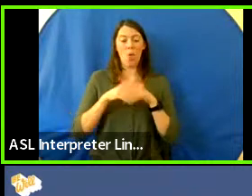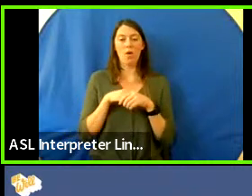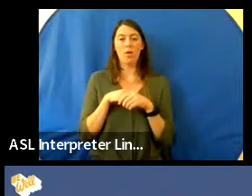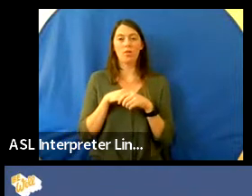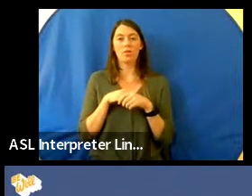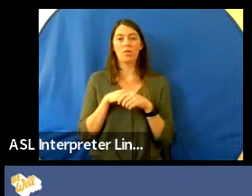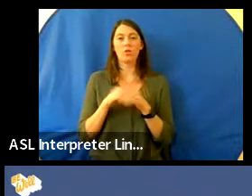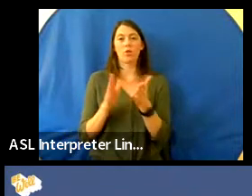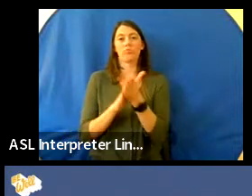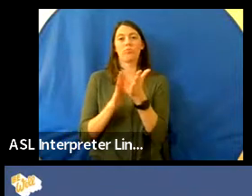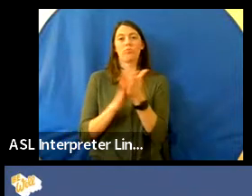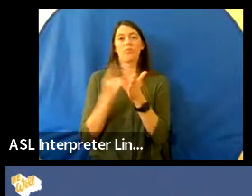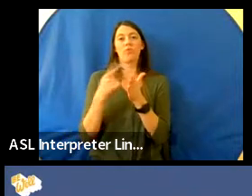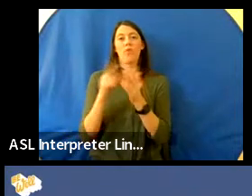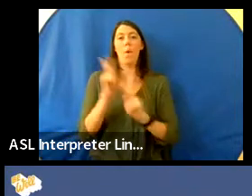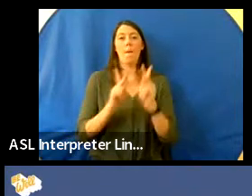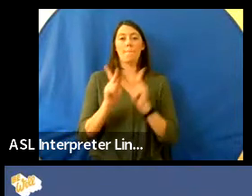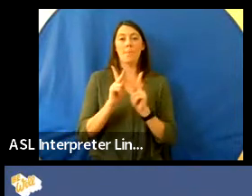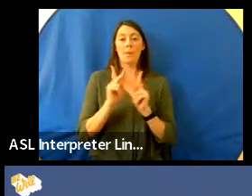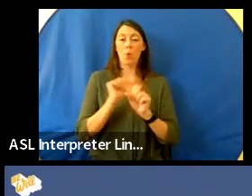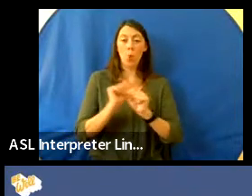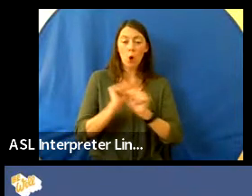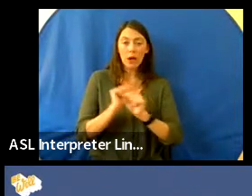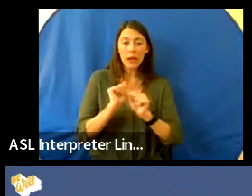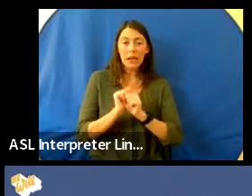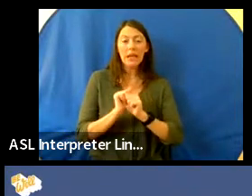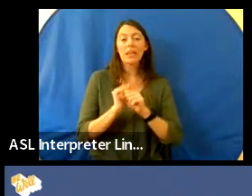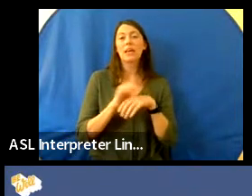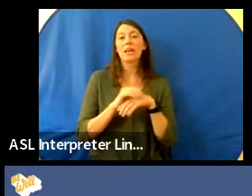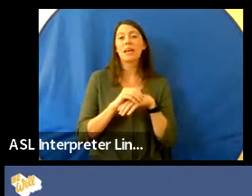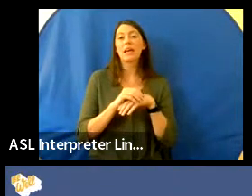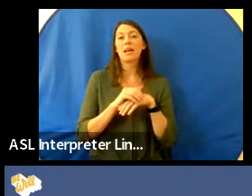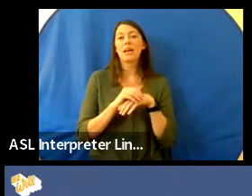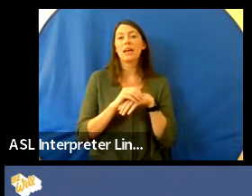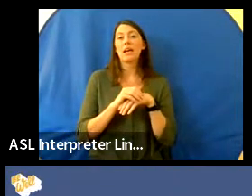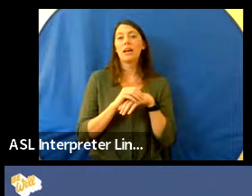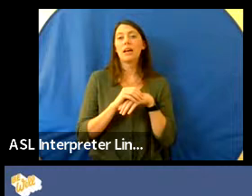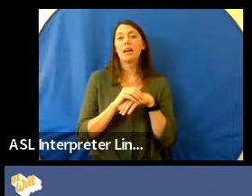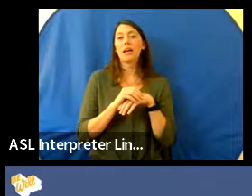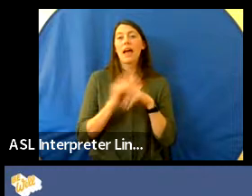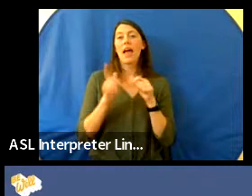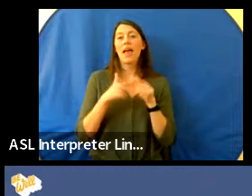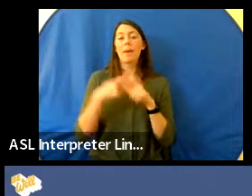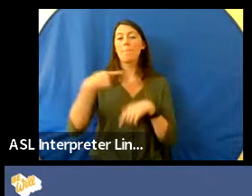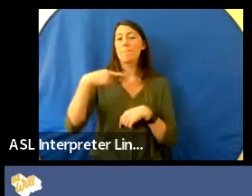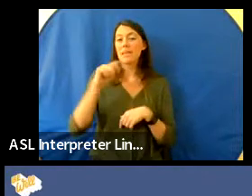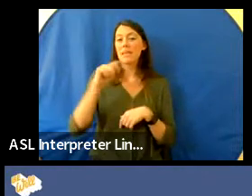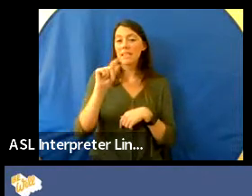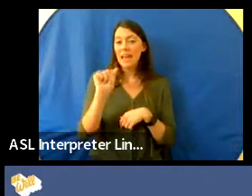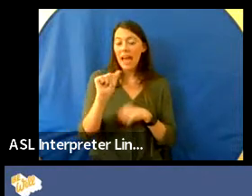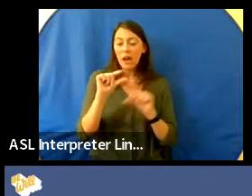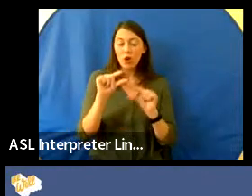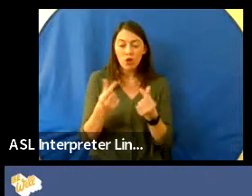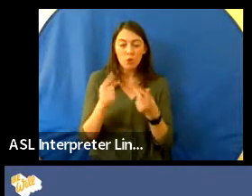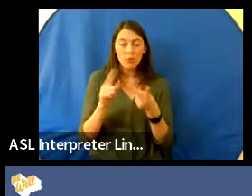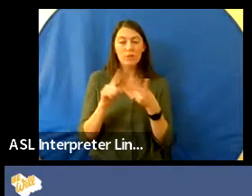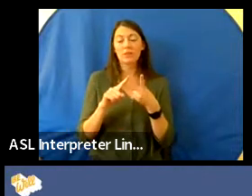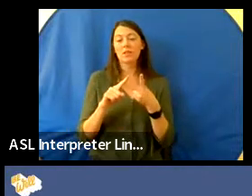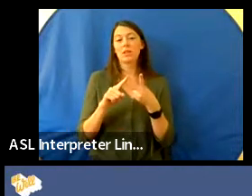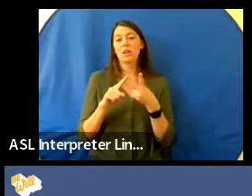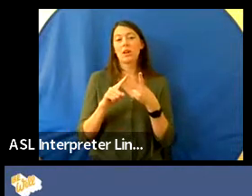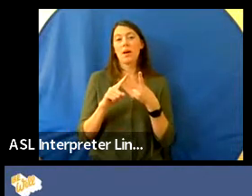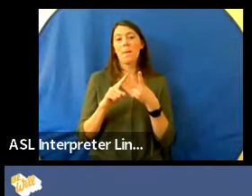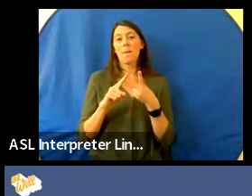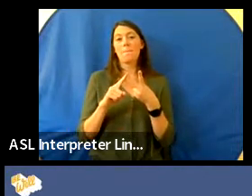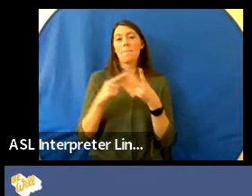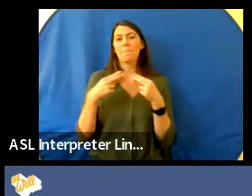organizations that have been doing the work and can continue to be vehicles. People like PTA groups who are, you know, have human capital. There